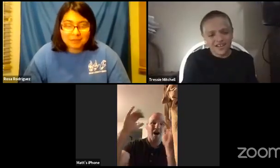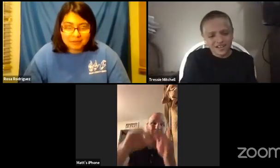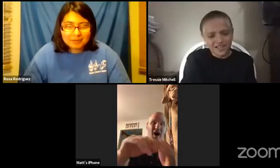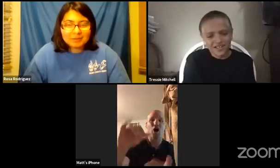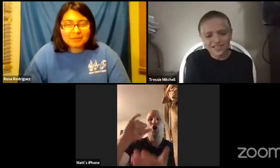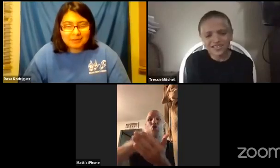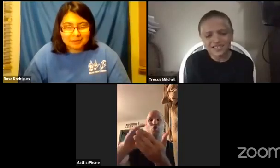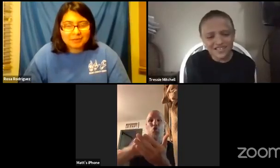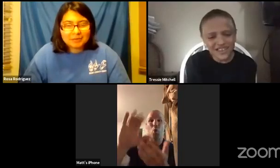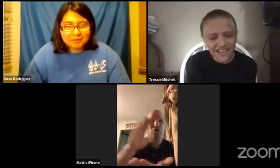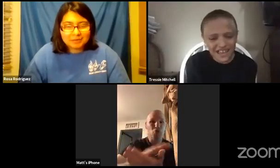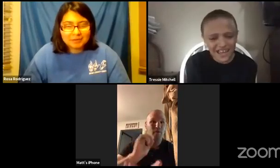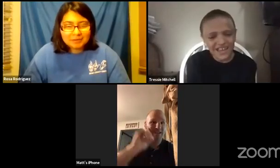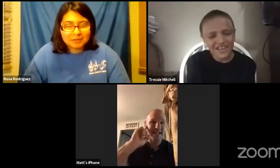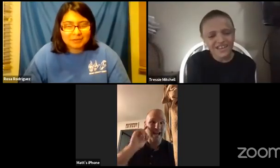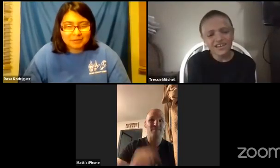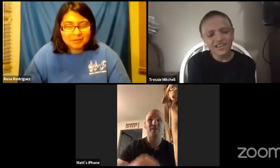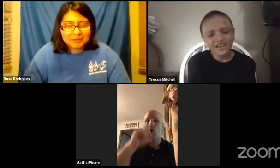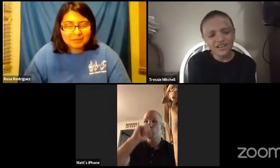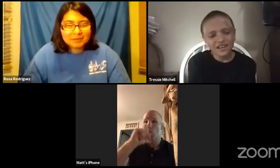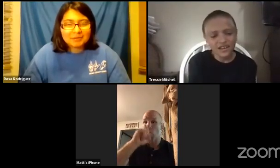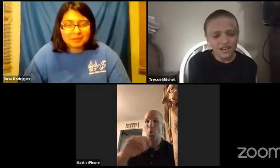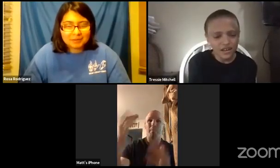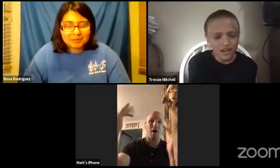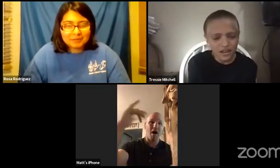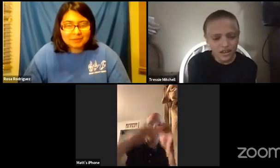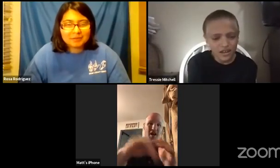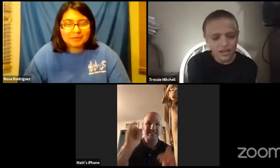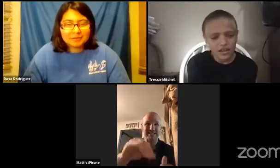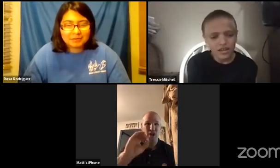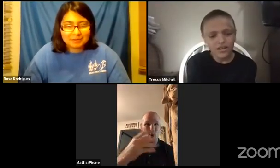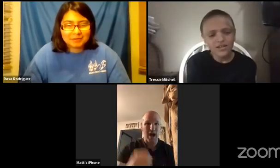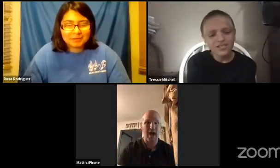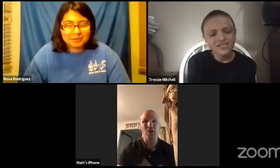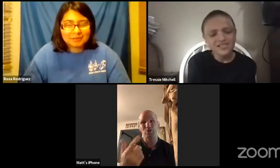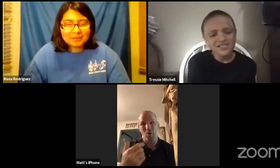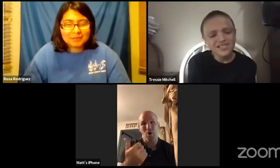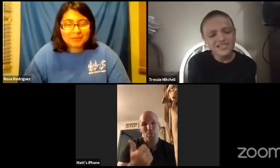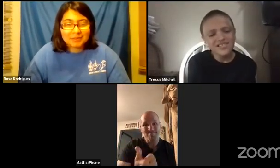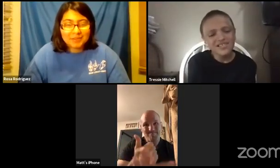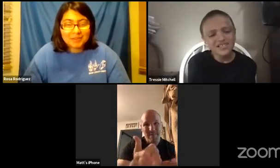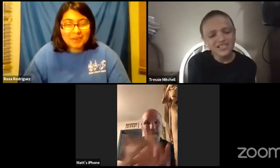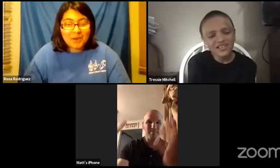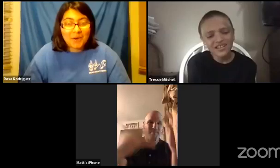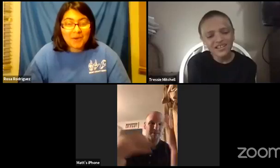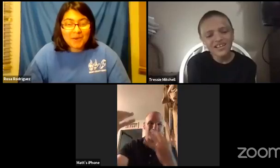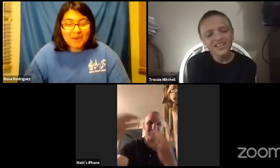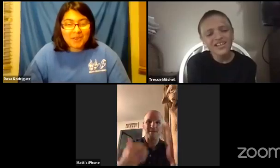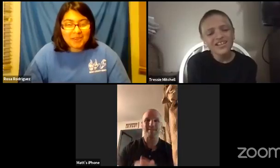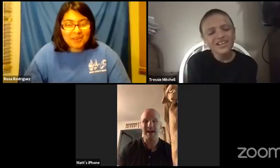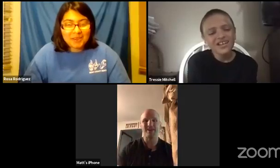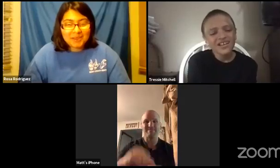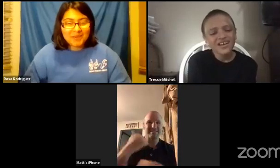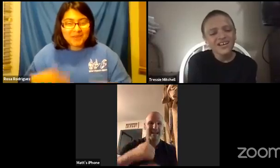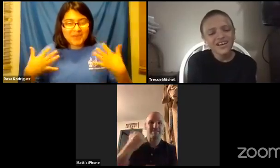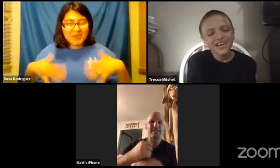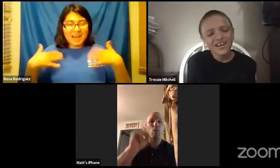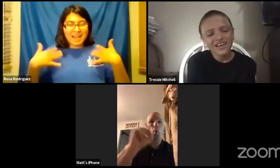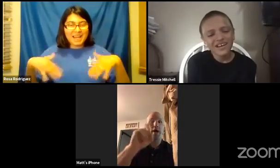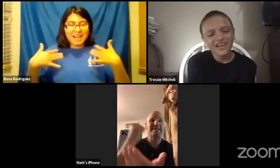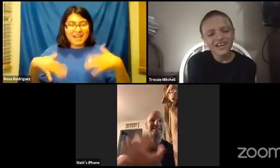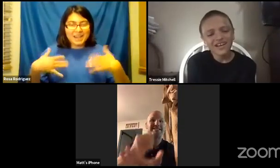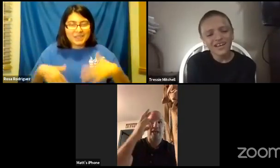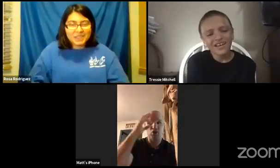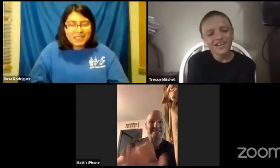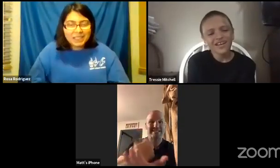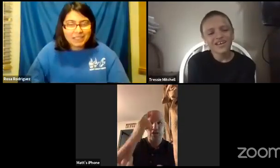RIT, NIG, California School for the Deaf, Riverside, Fremont. I'm